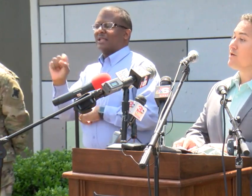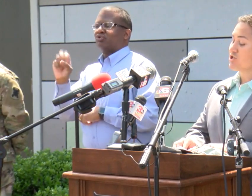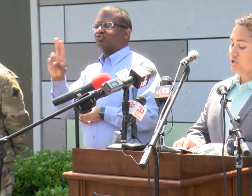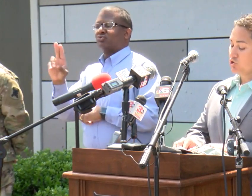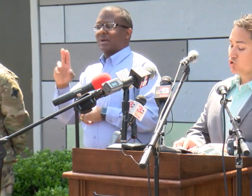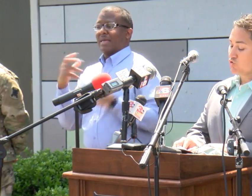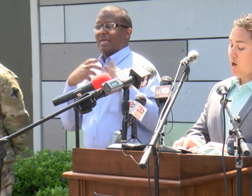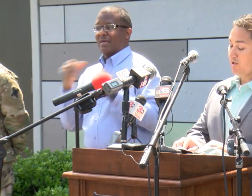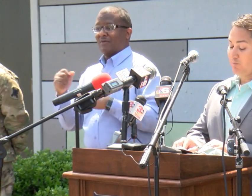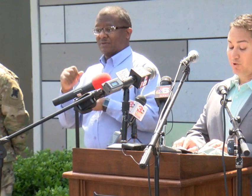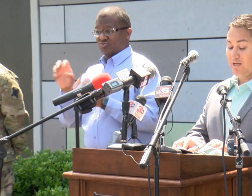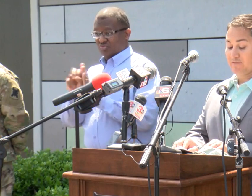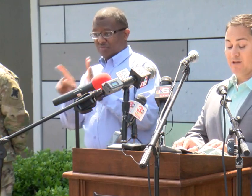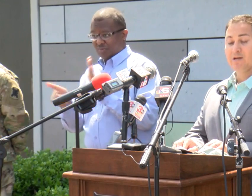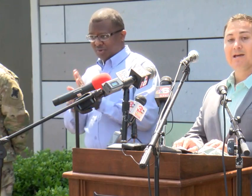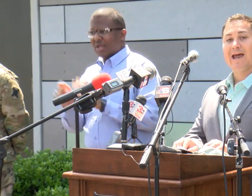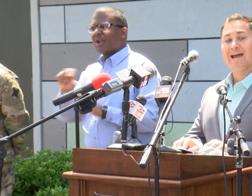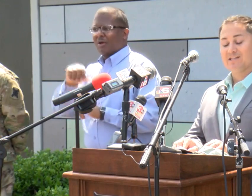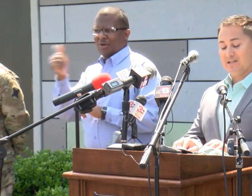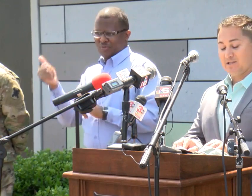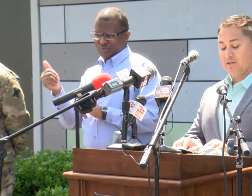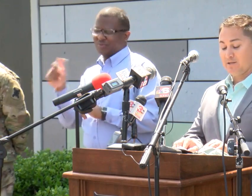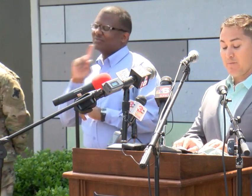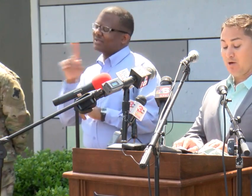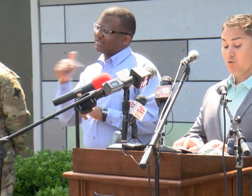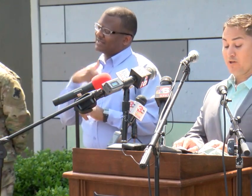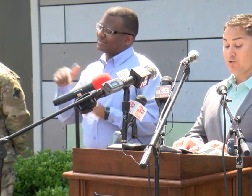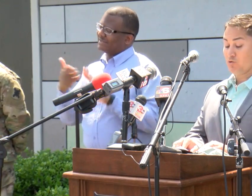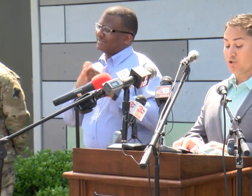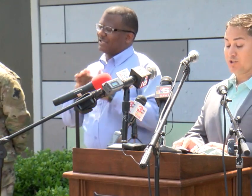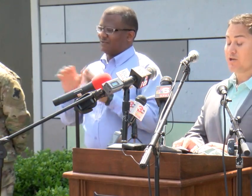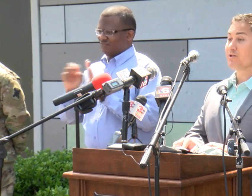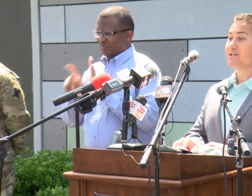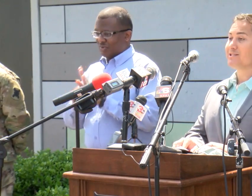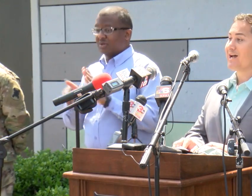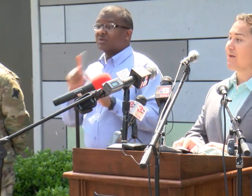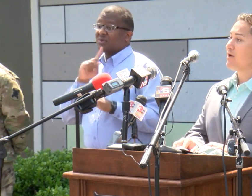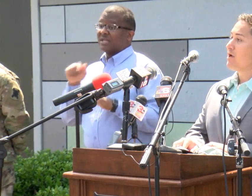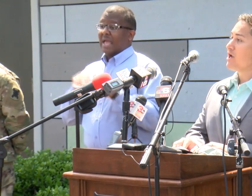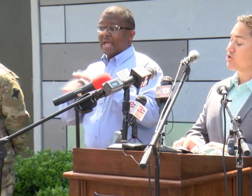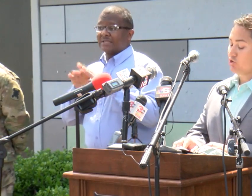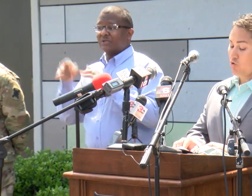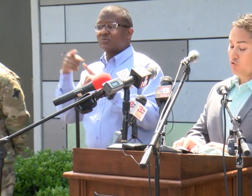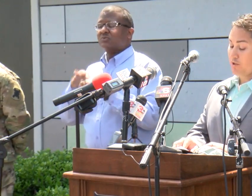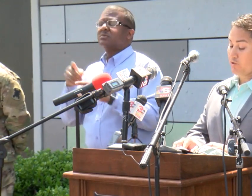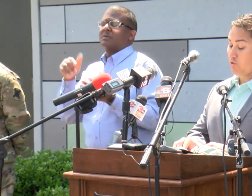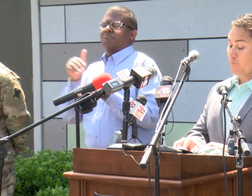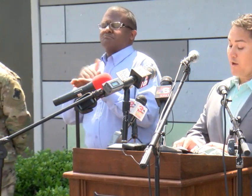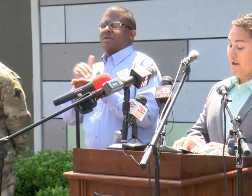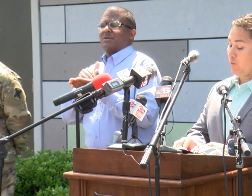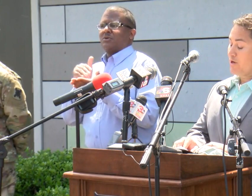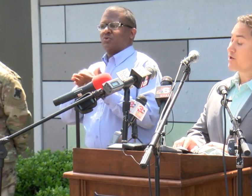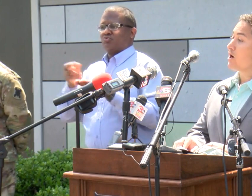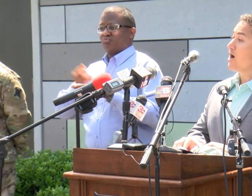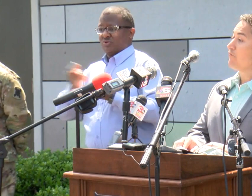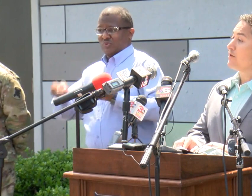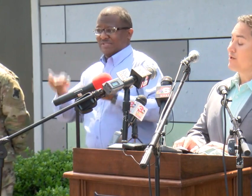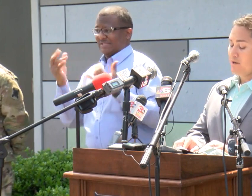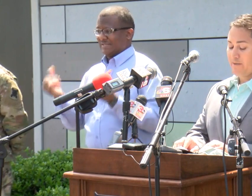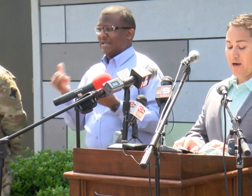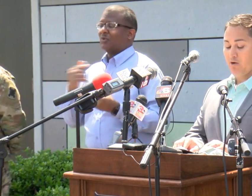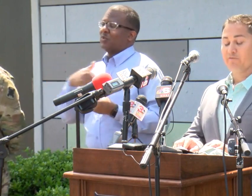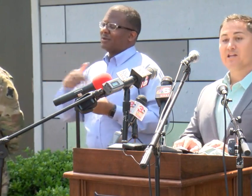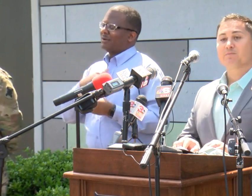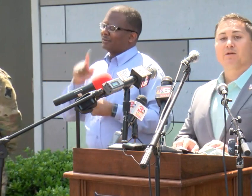The commission strongly believes that access to medical resources during this time is so critical, and we are